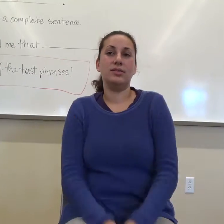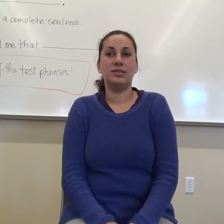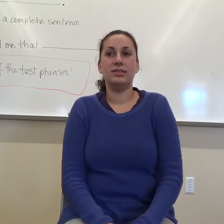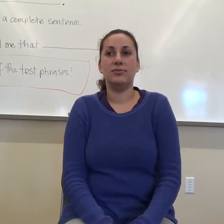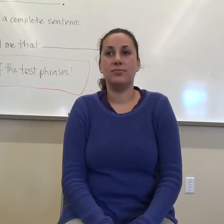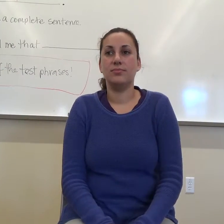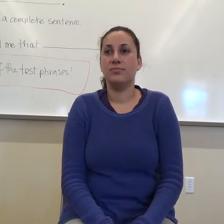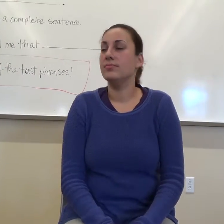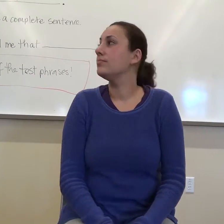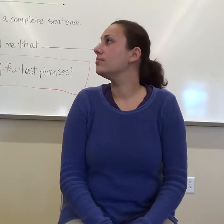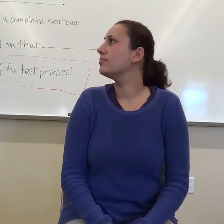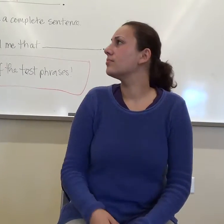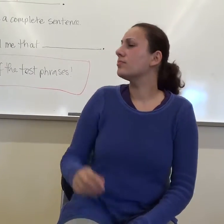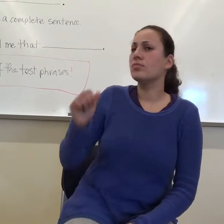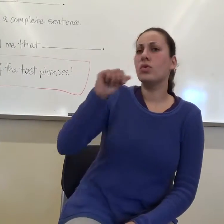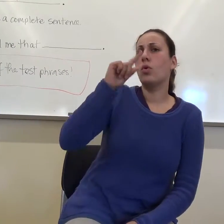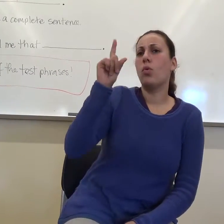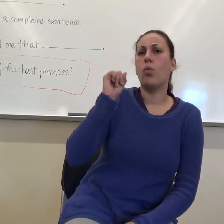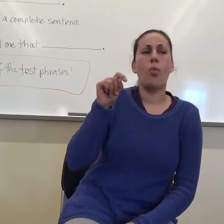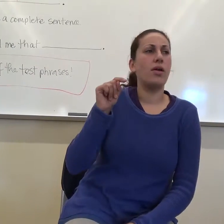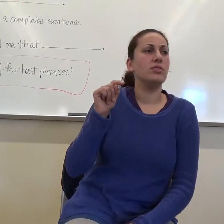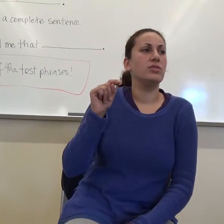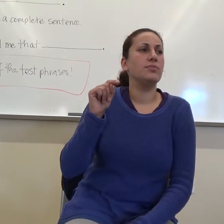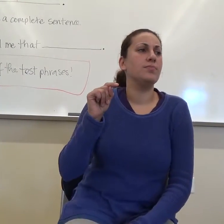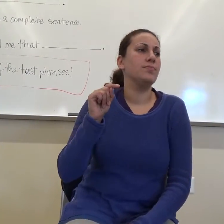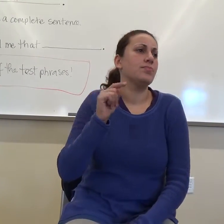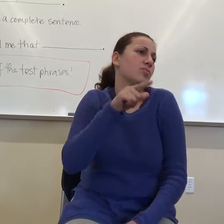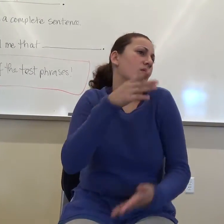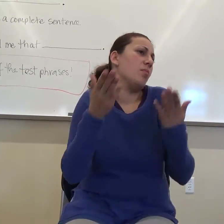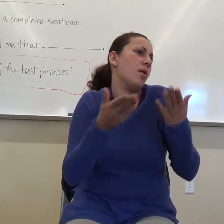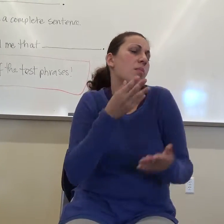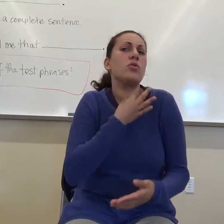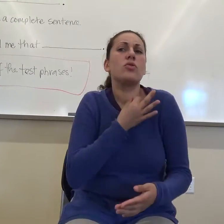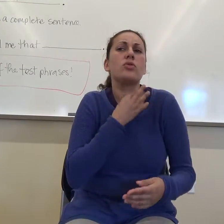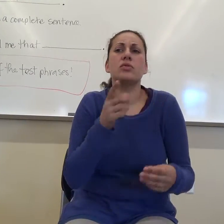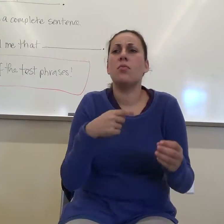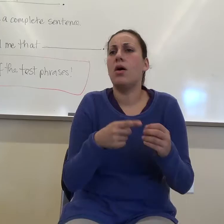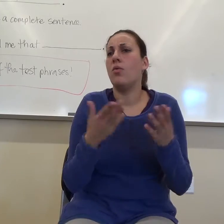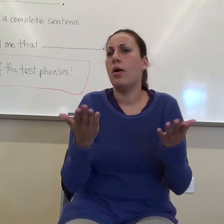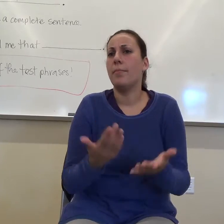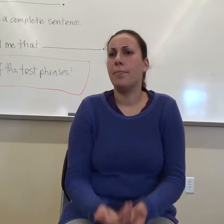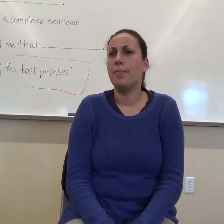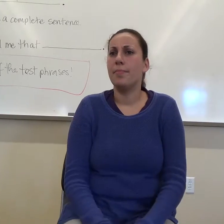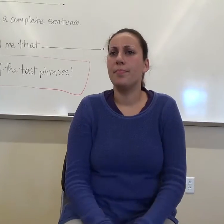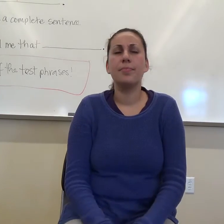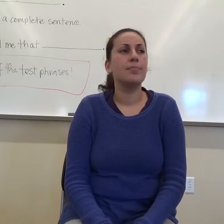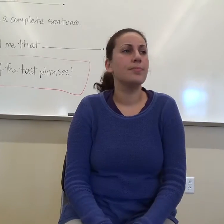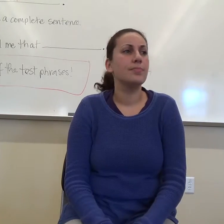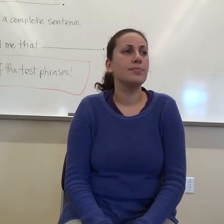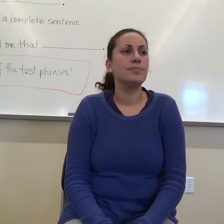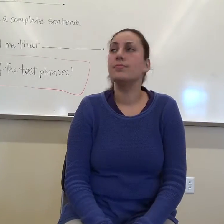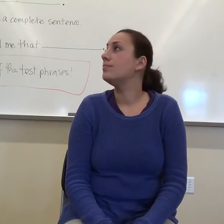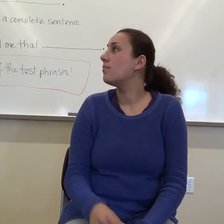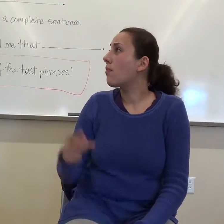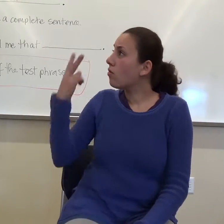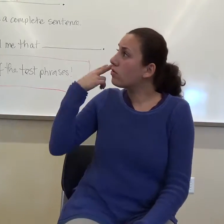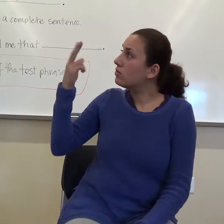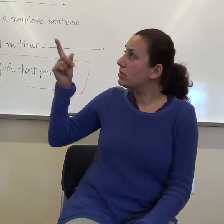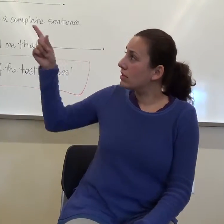What is a question that you might ask when you see this sentence?